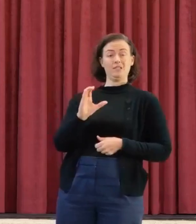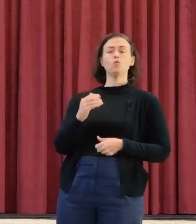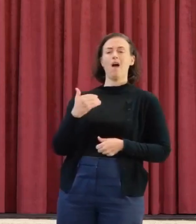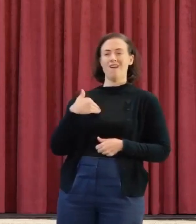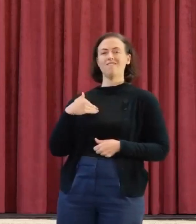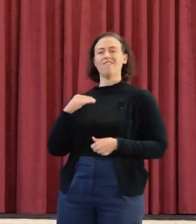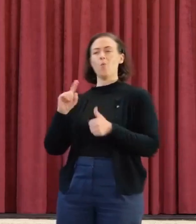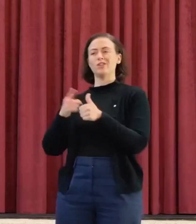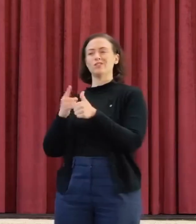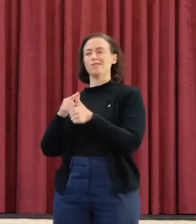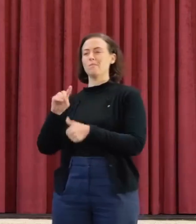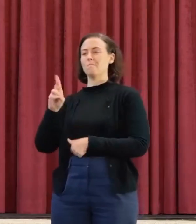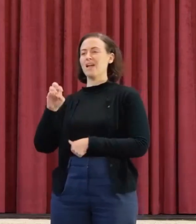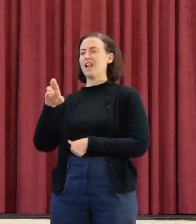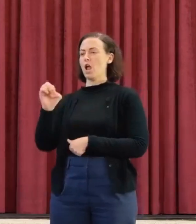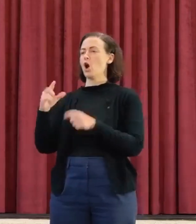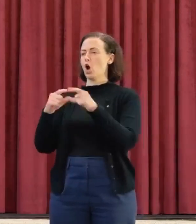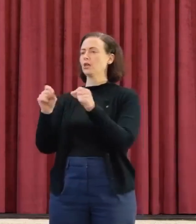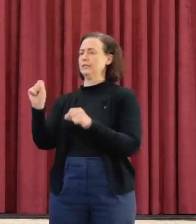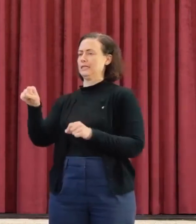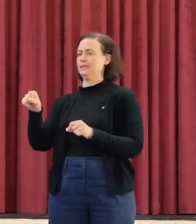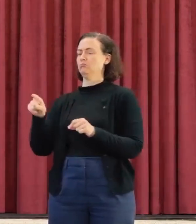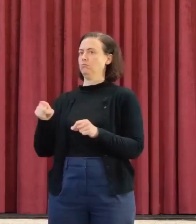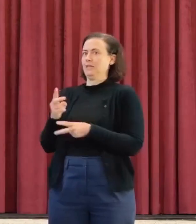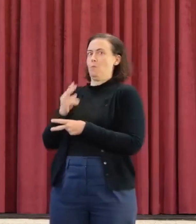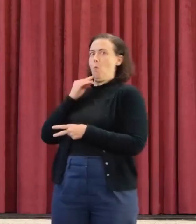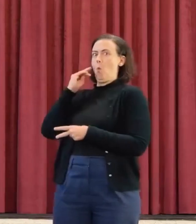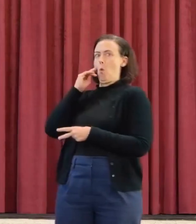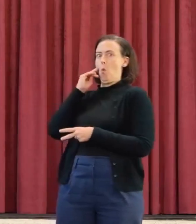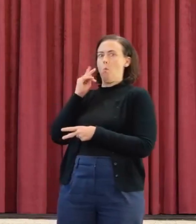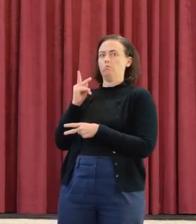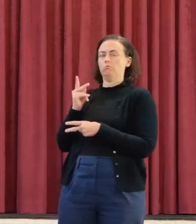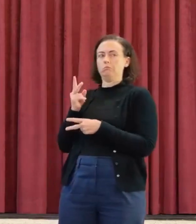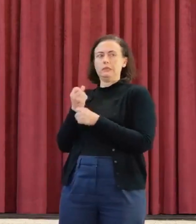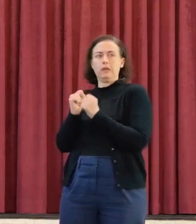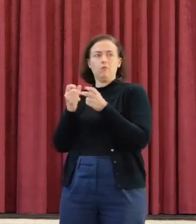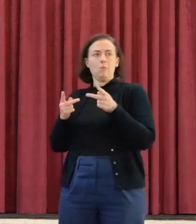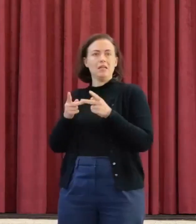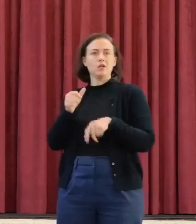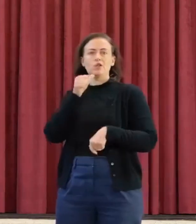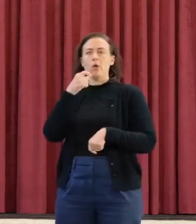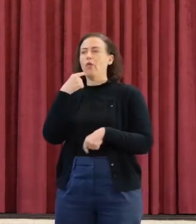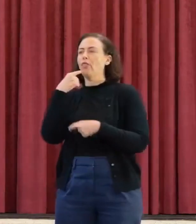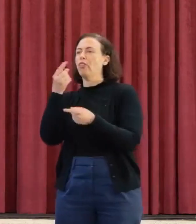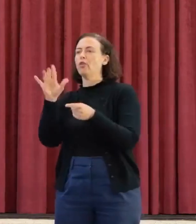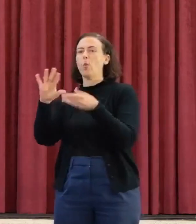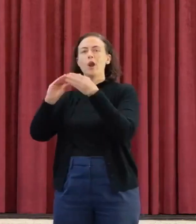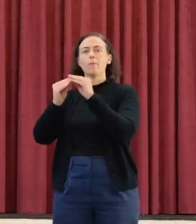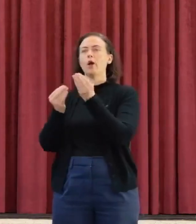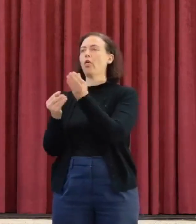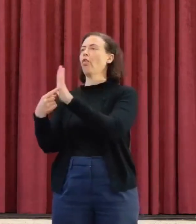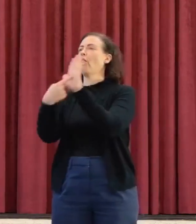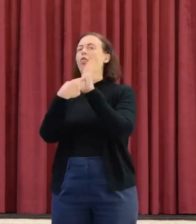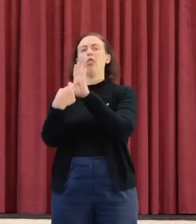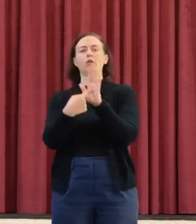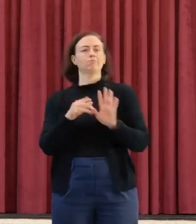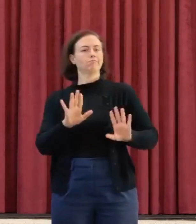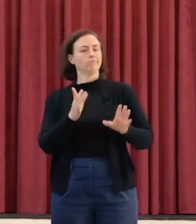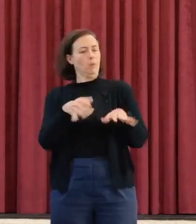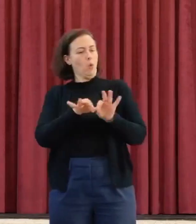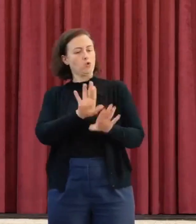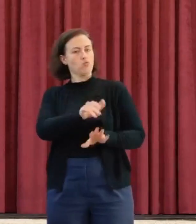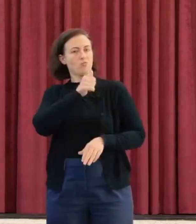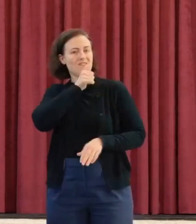but you keep it in your home at the same place. You don't wanna share your Medicare number to anybody, everybody, because